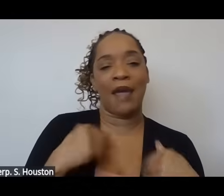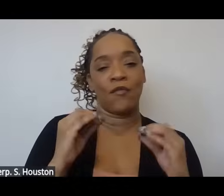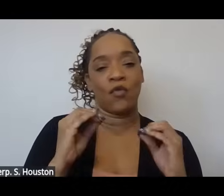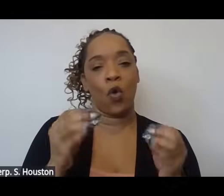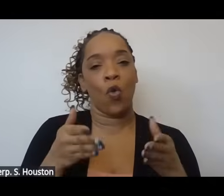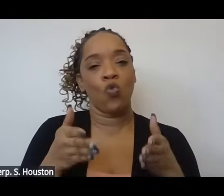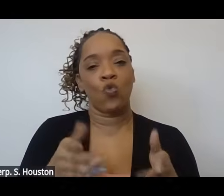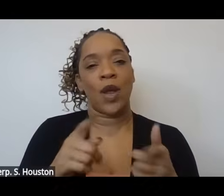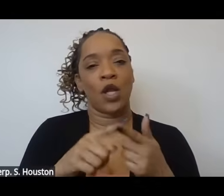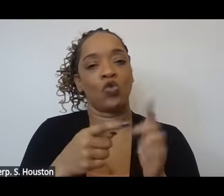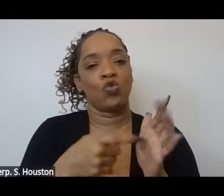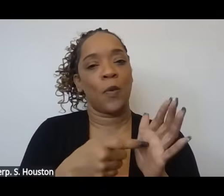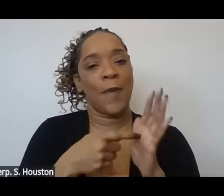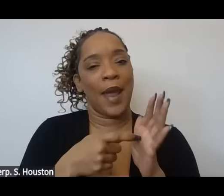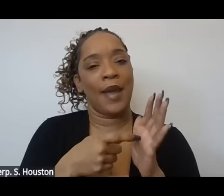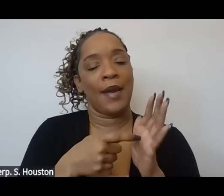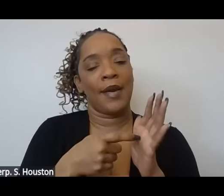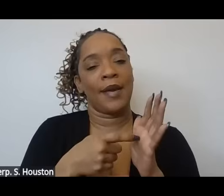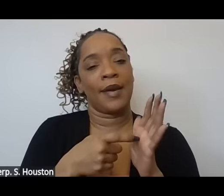or require